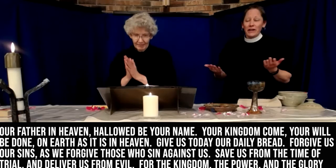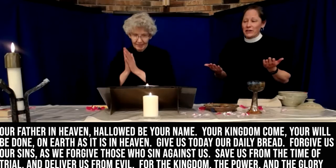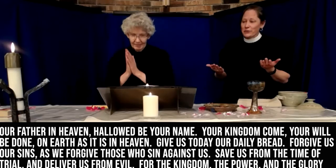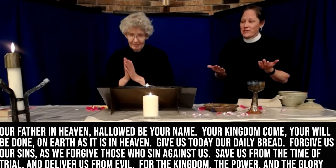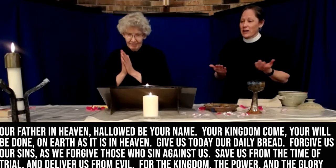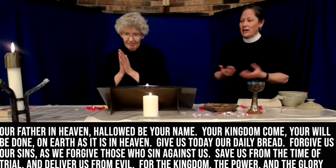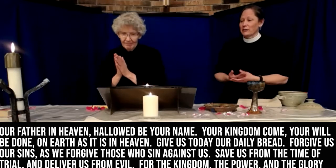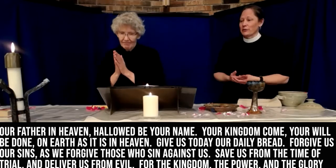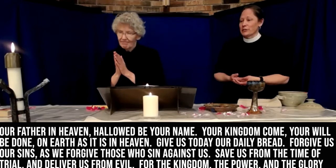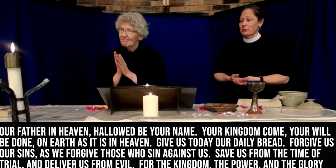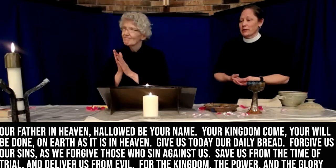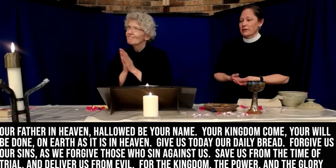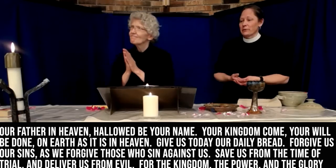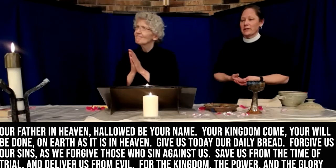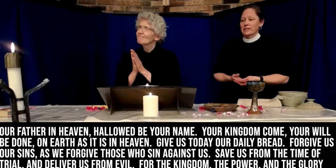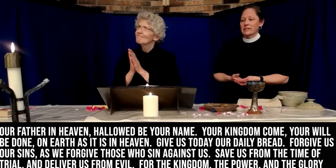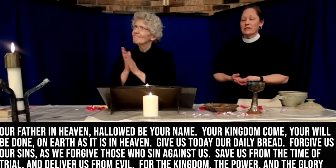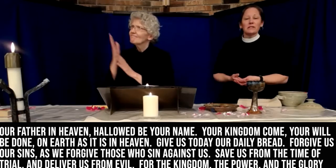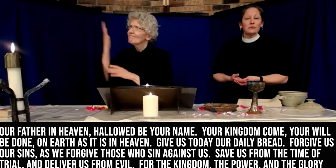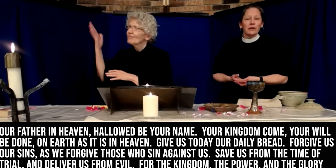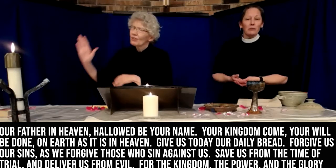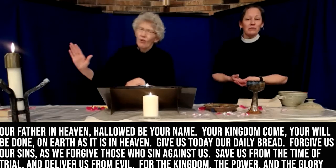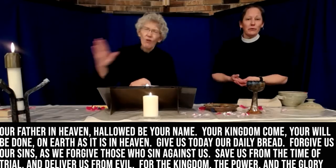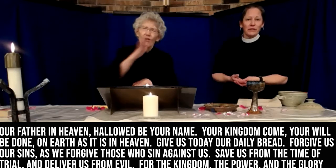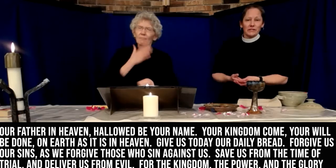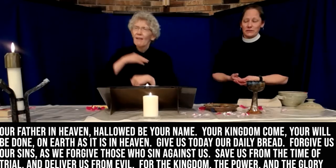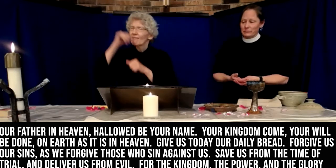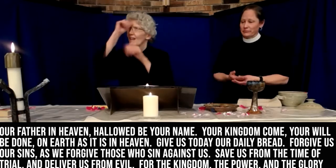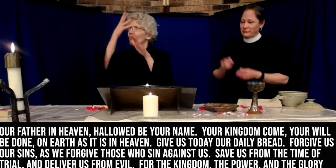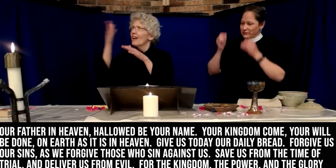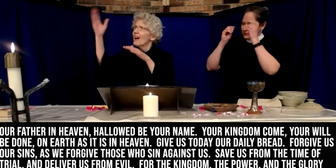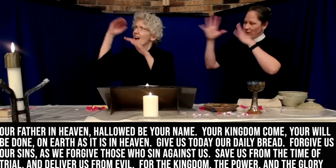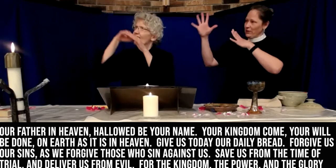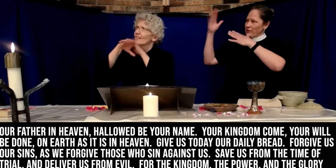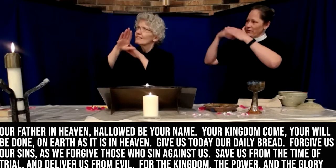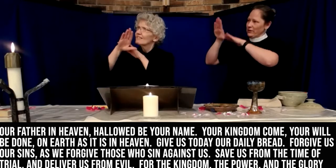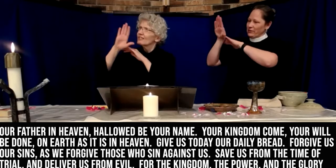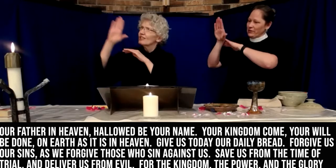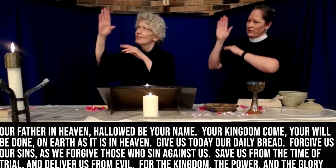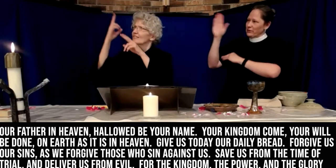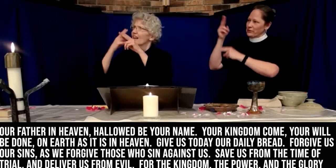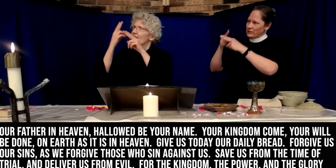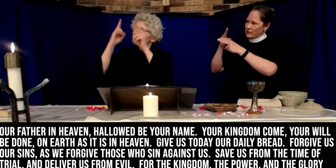We invite you to sign the Lord's Prayer with us. This will not be voiced.